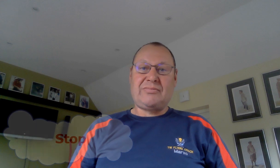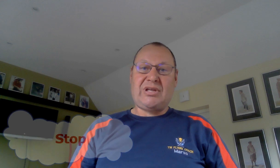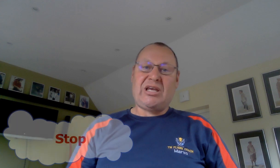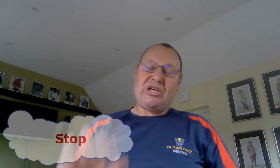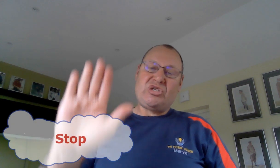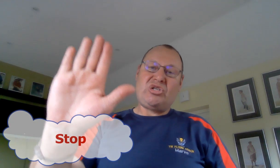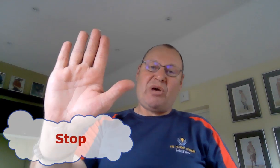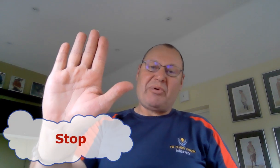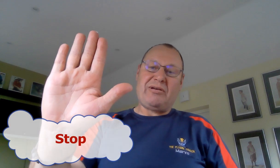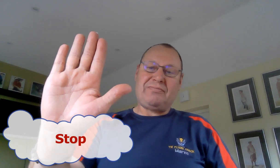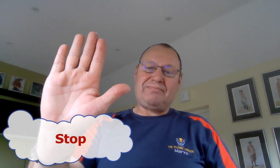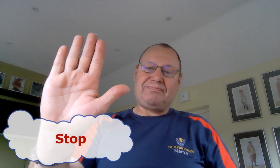Stop.